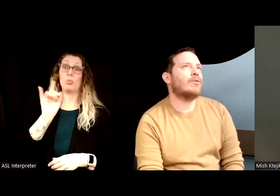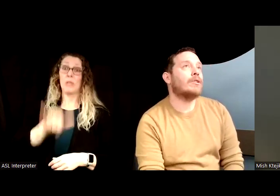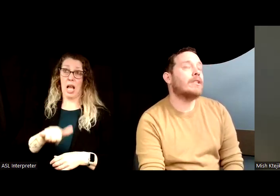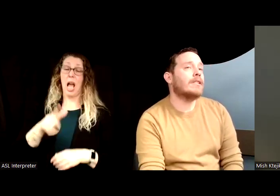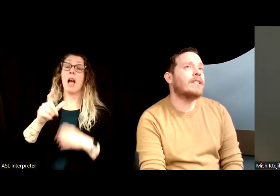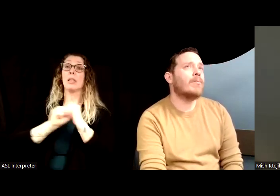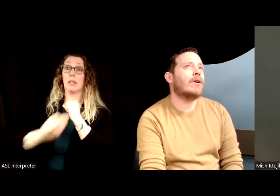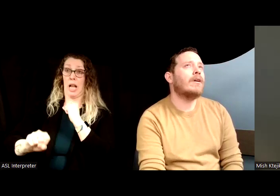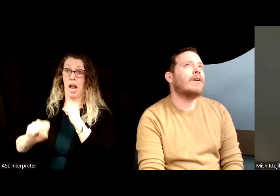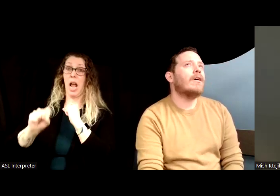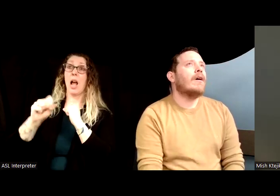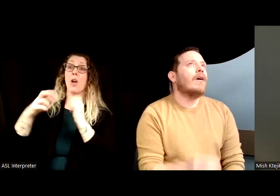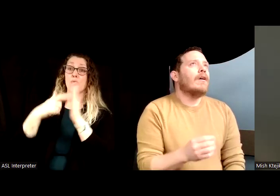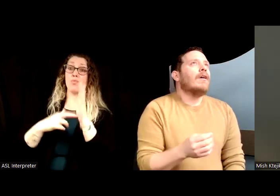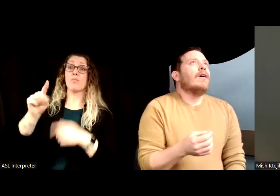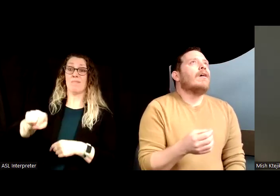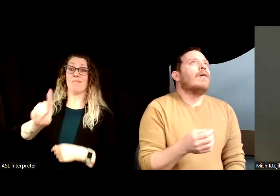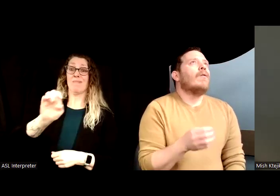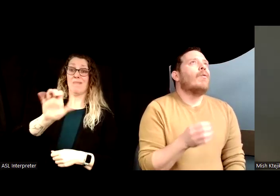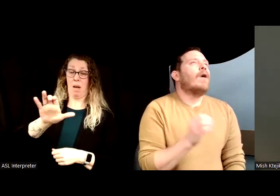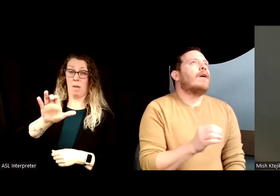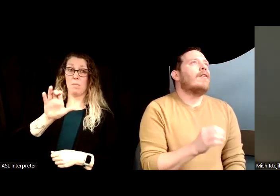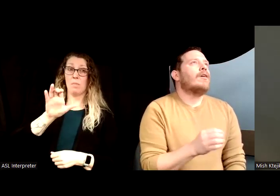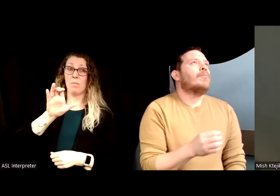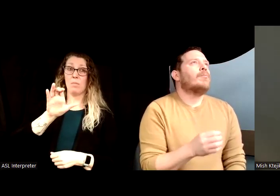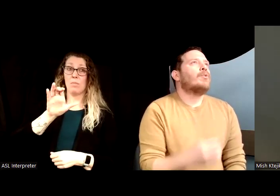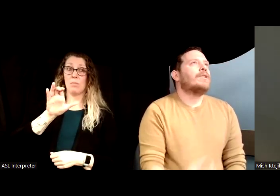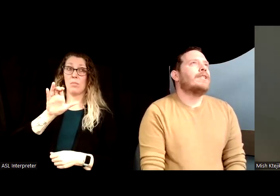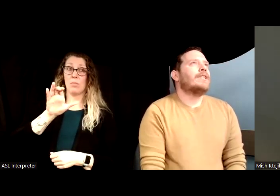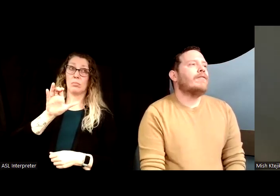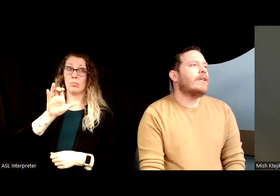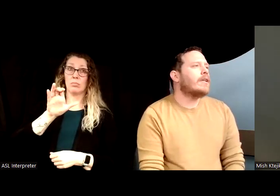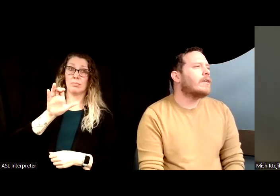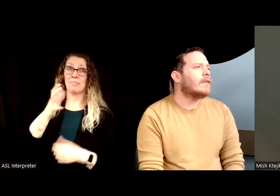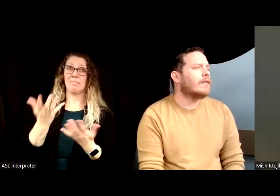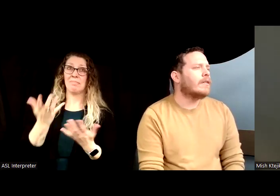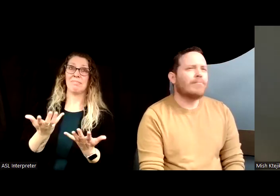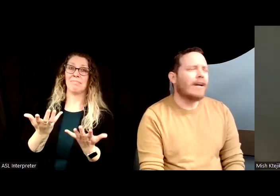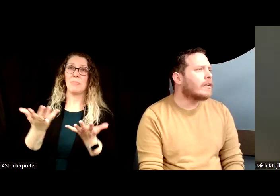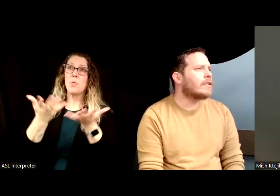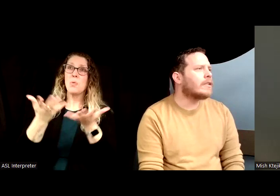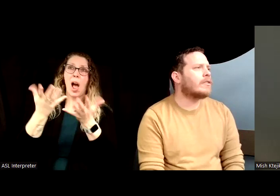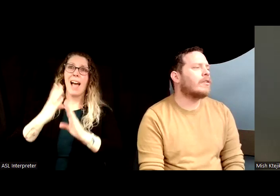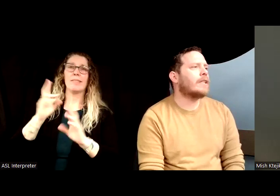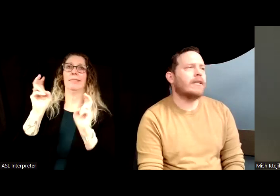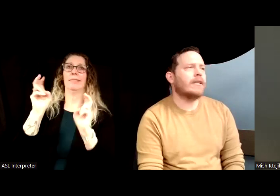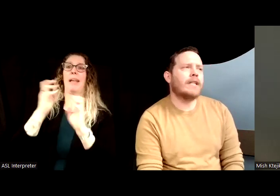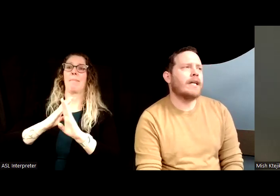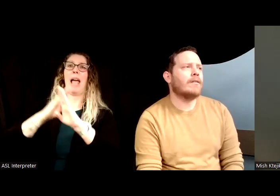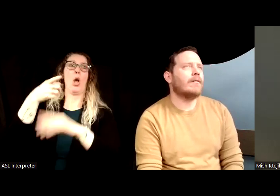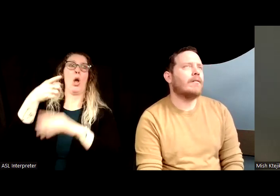temporary rules till December, what are the perceived barriers or struggles that you're